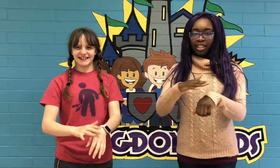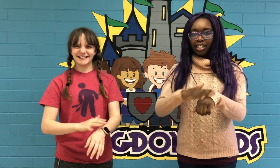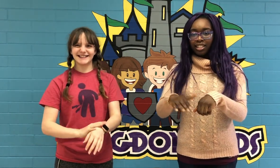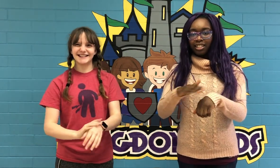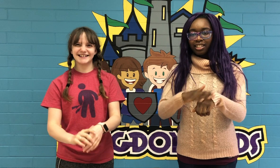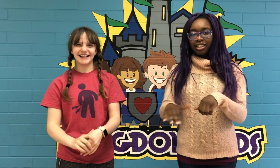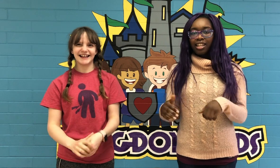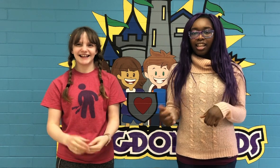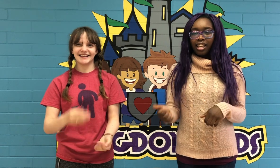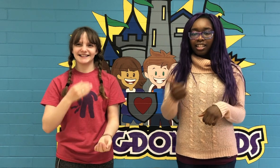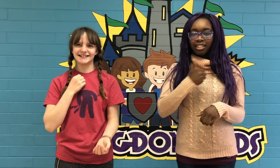gentleness, and